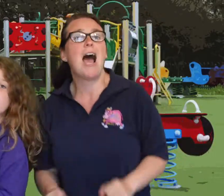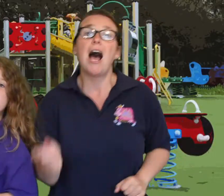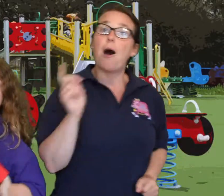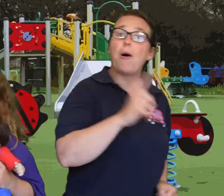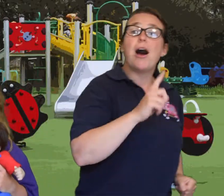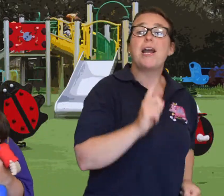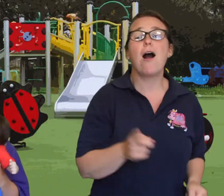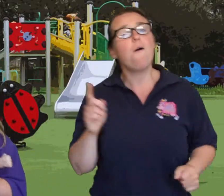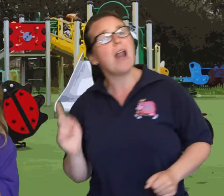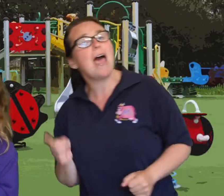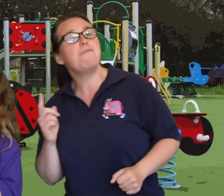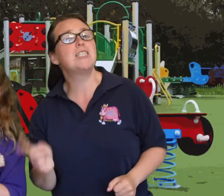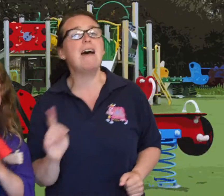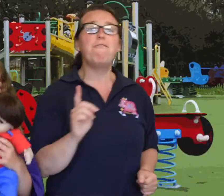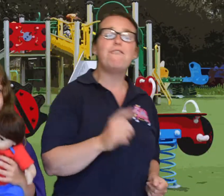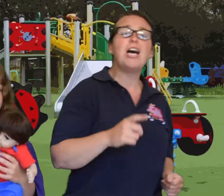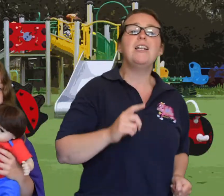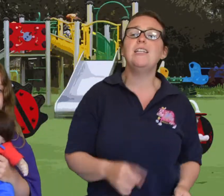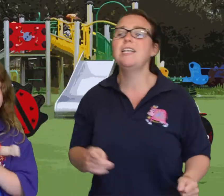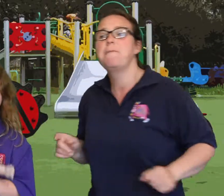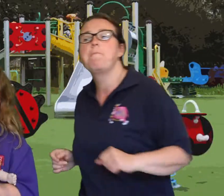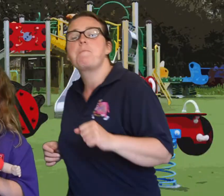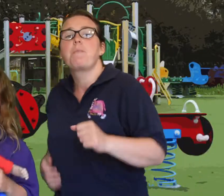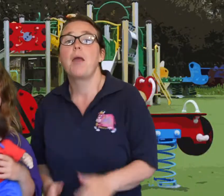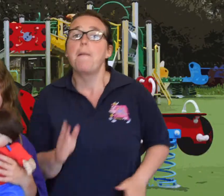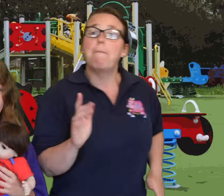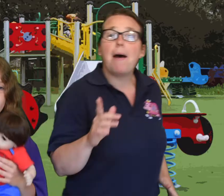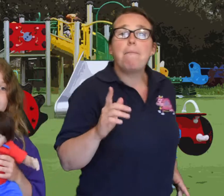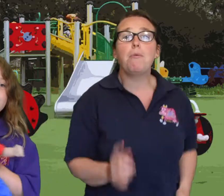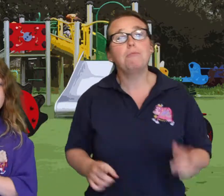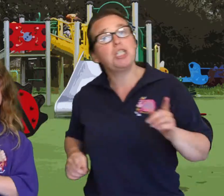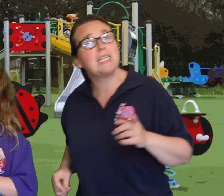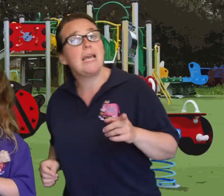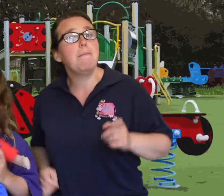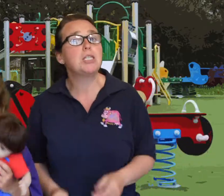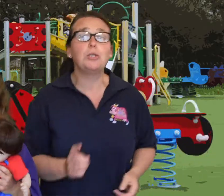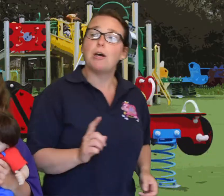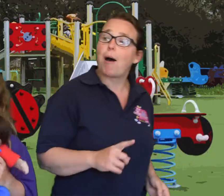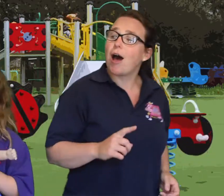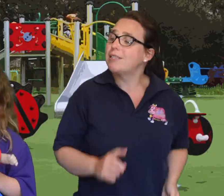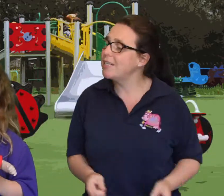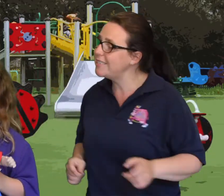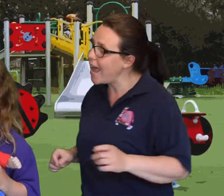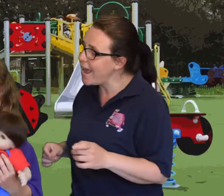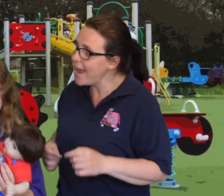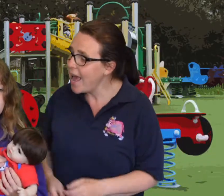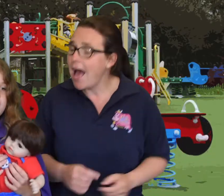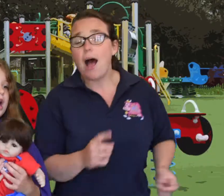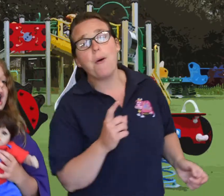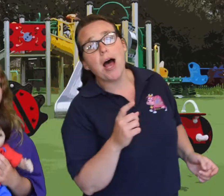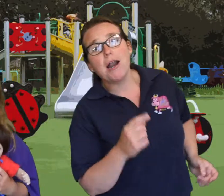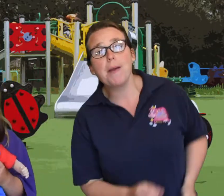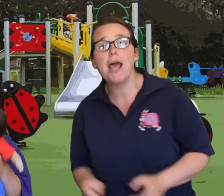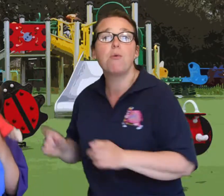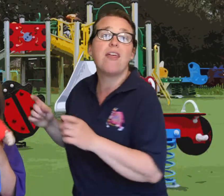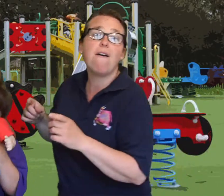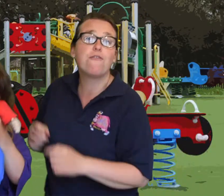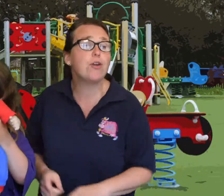I wanna go and have some fun. Mummy, won't you take me to the park today? I wanna play with